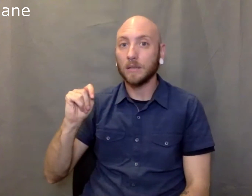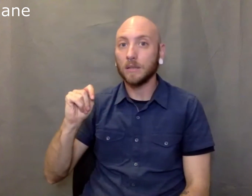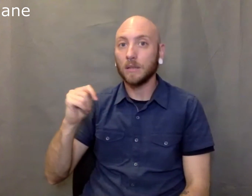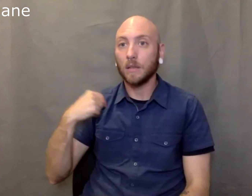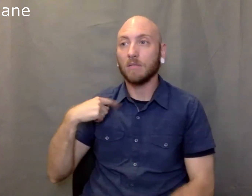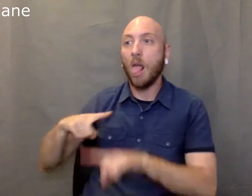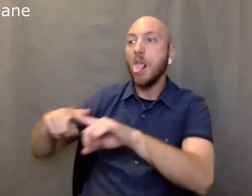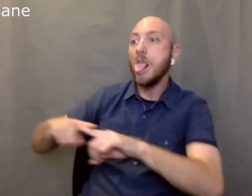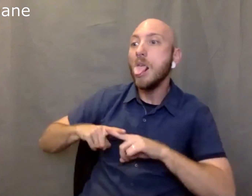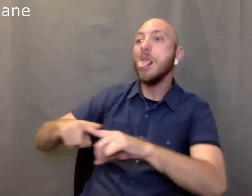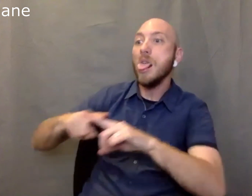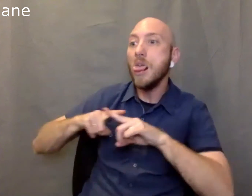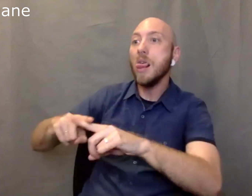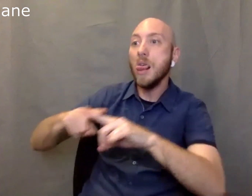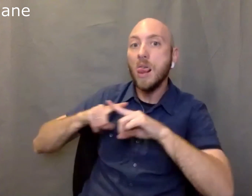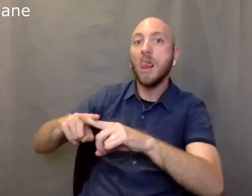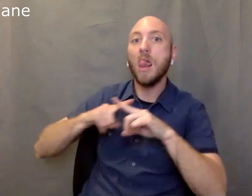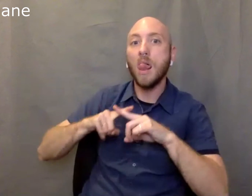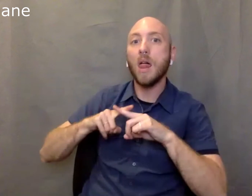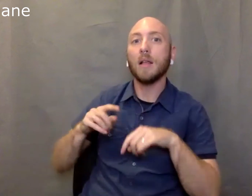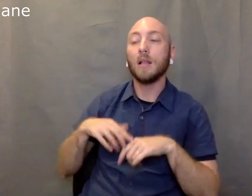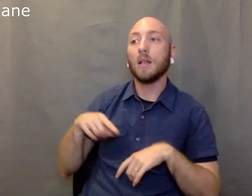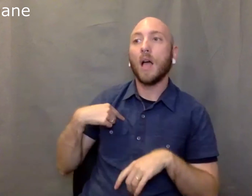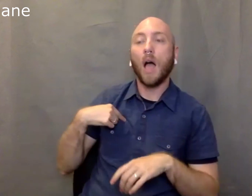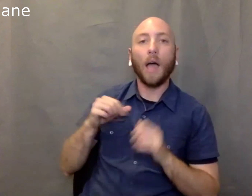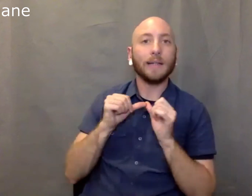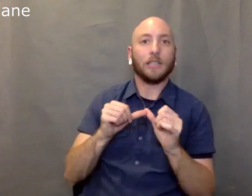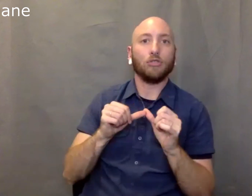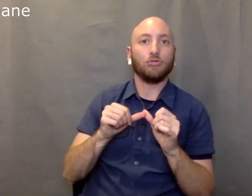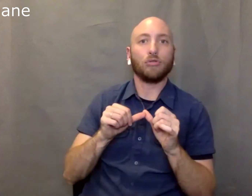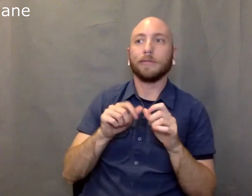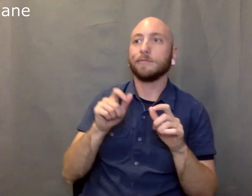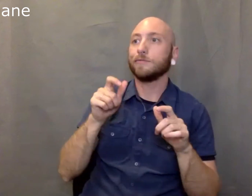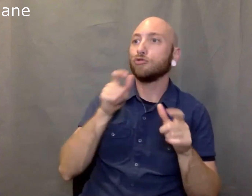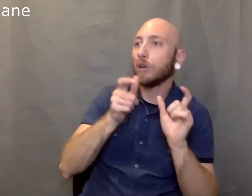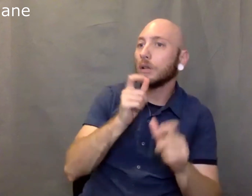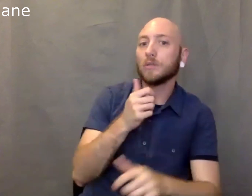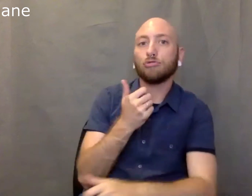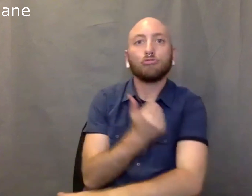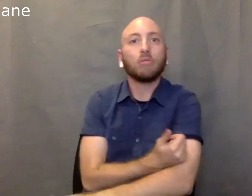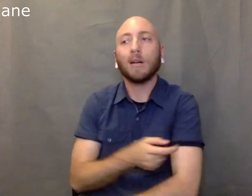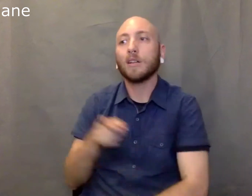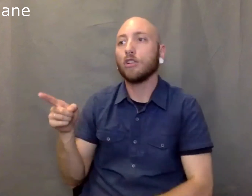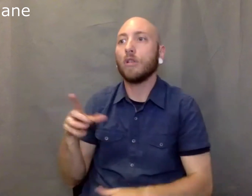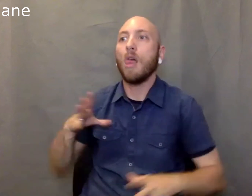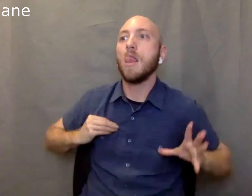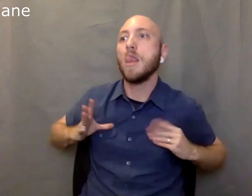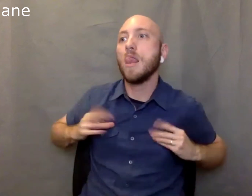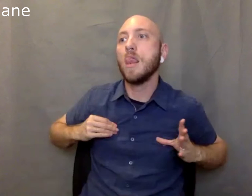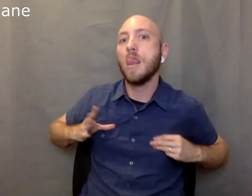you know, she could just take my bullshit because I kept doing what I was doing. You know, there was like this novelty of when we dated that I was going to be a good guy